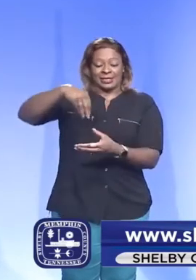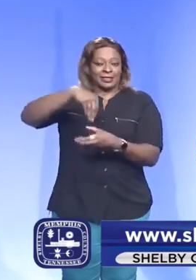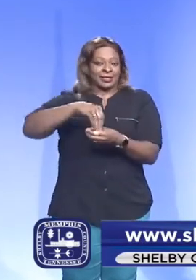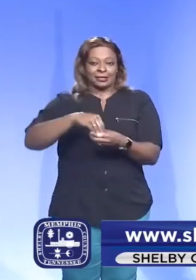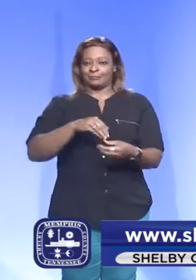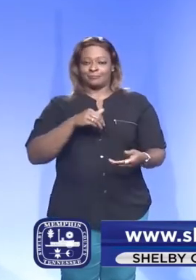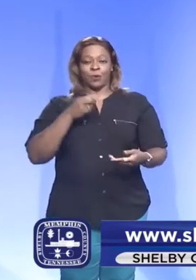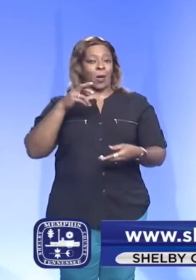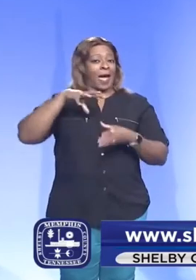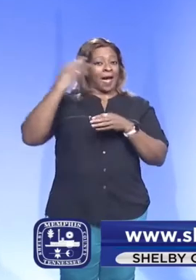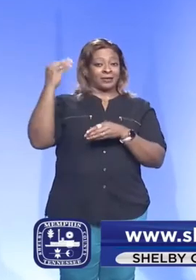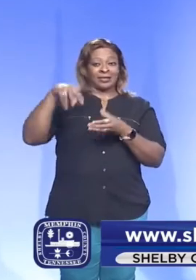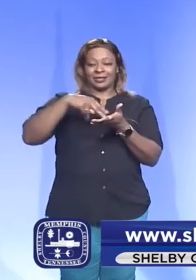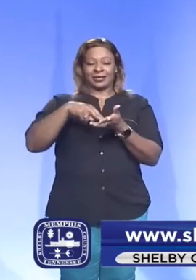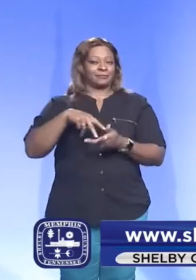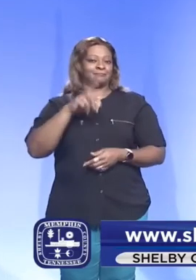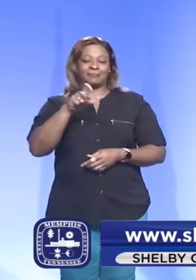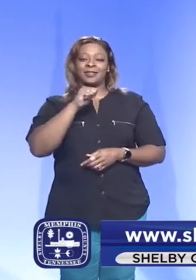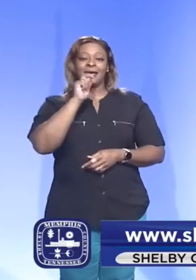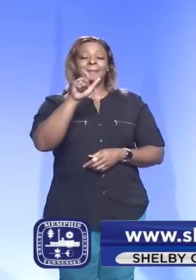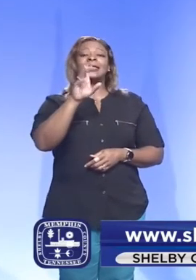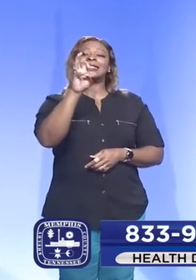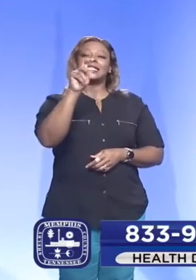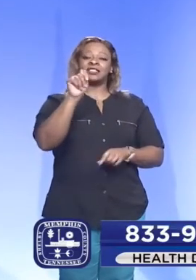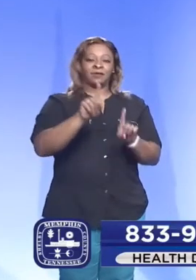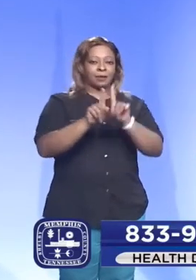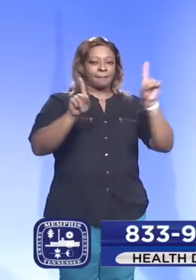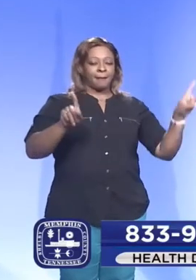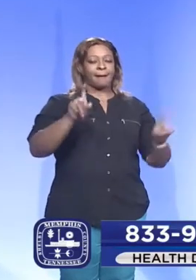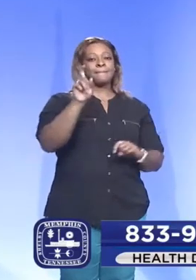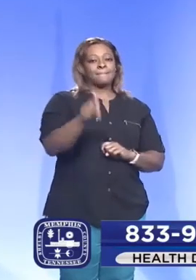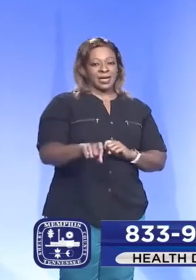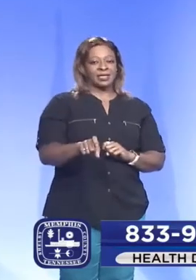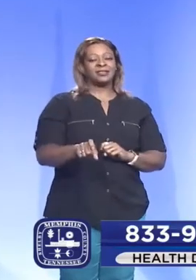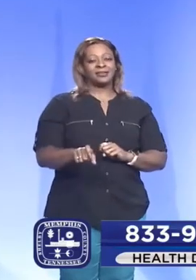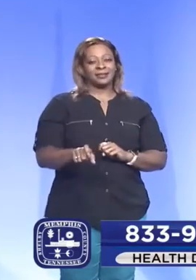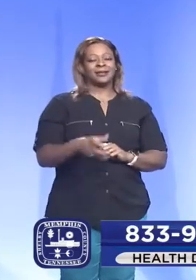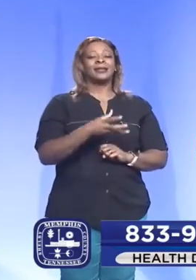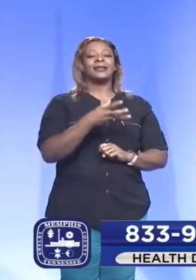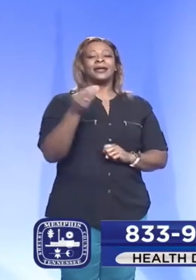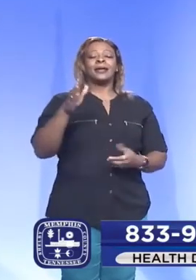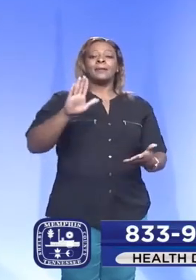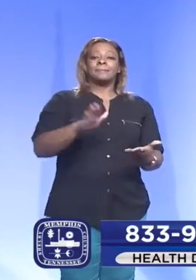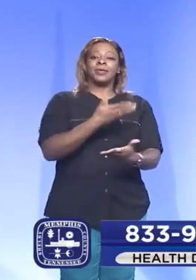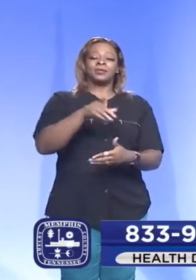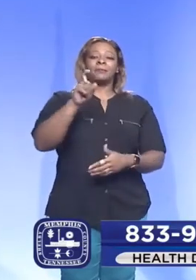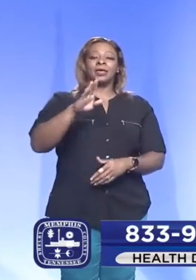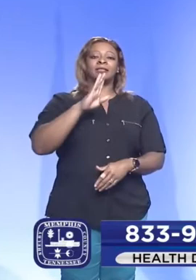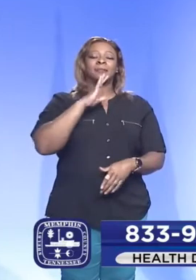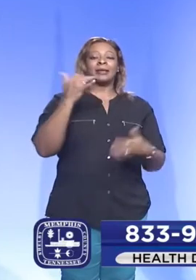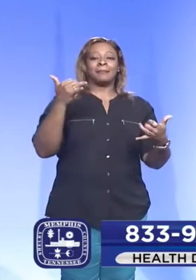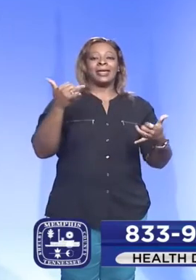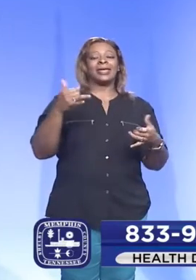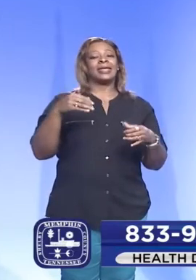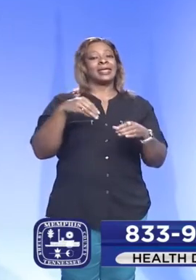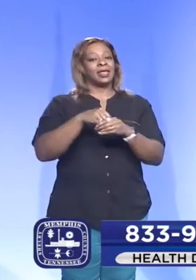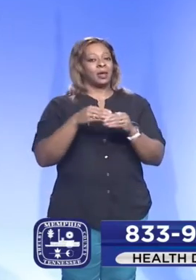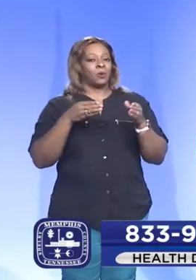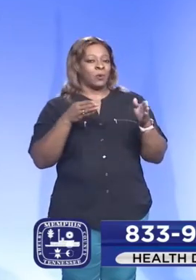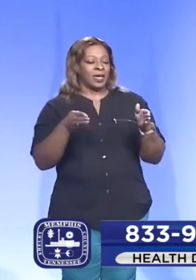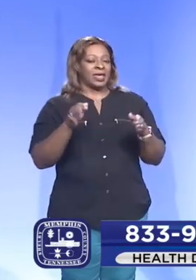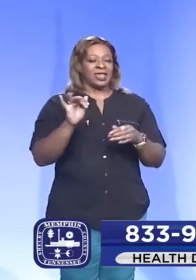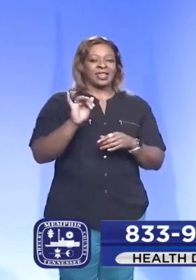only outside, and you must be 6 feet apart, and music must be played in such